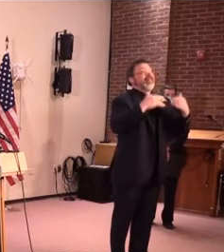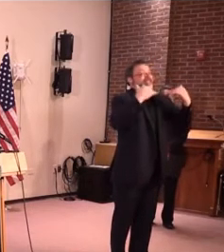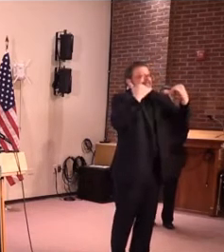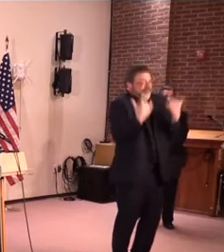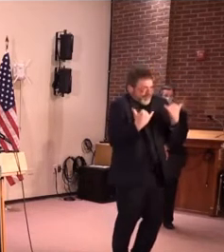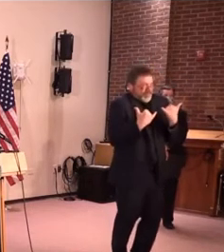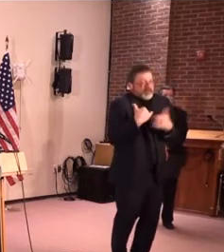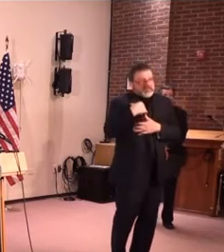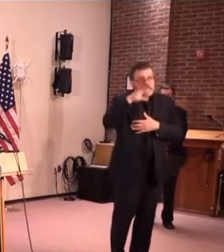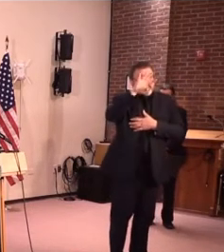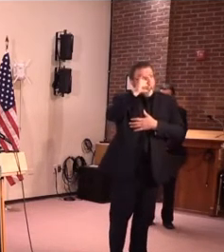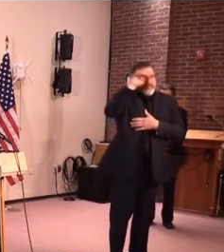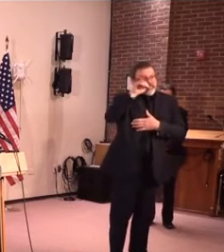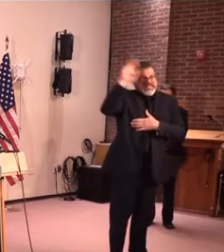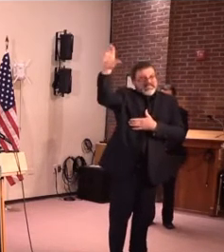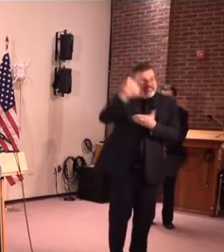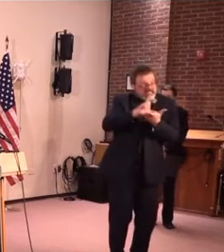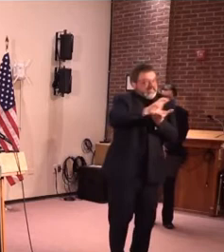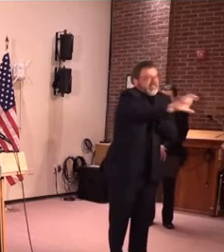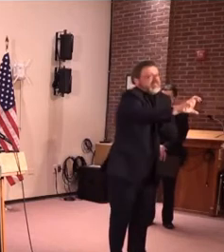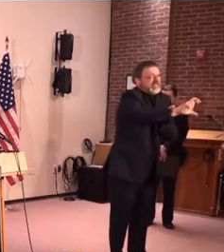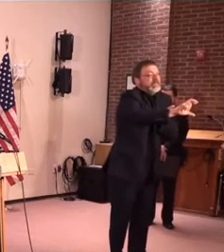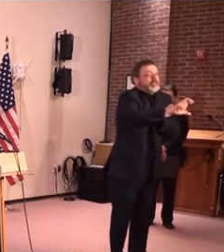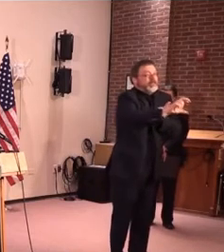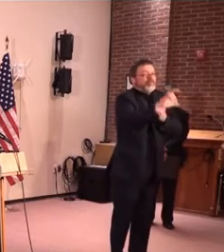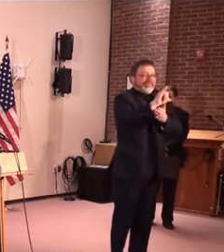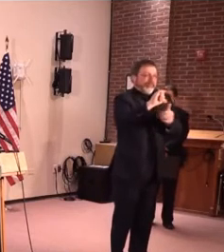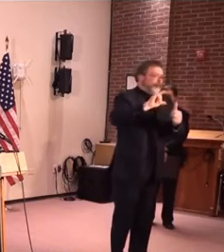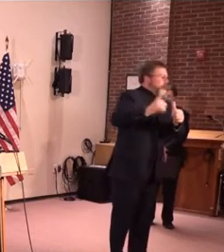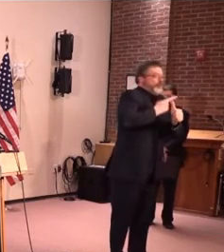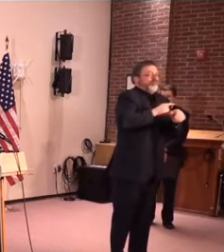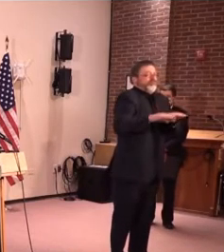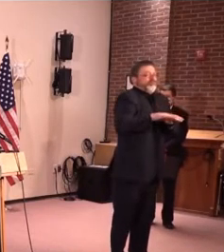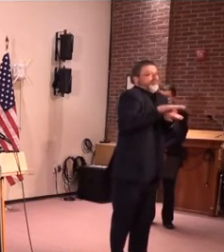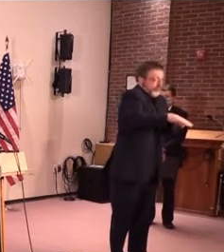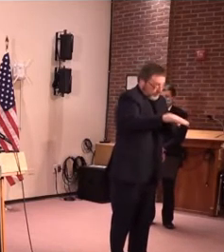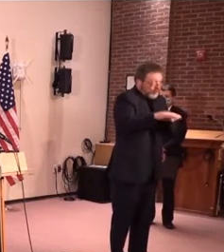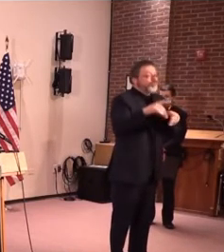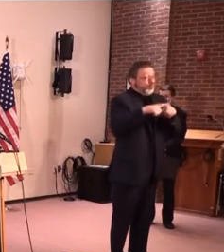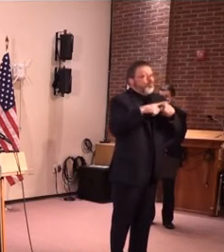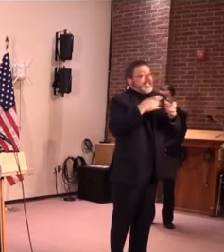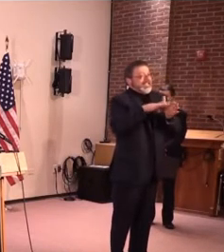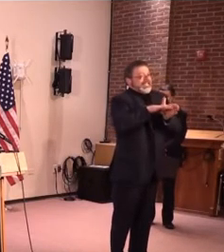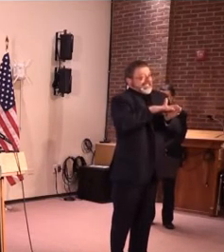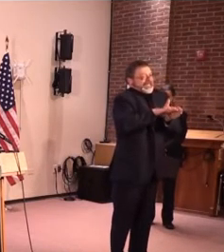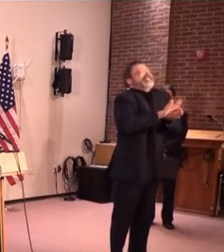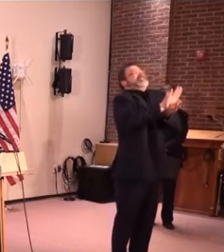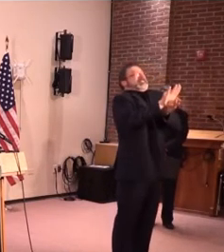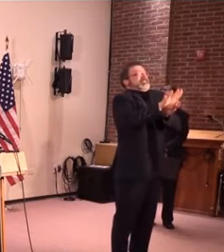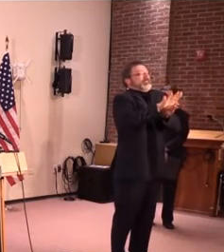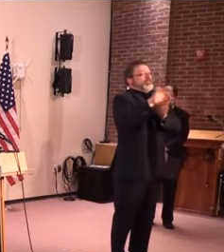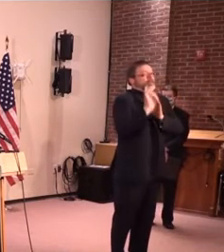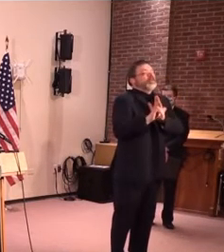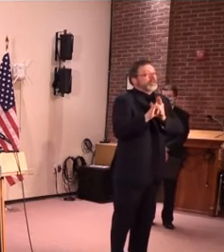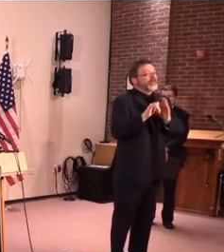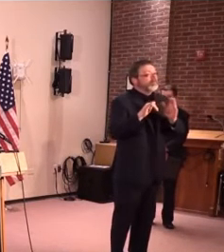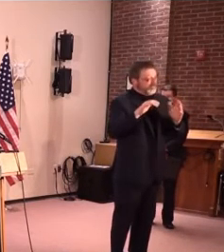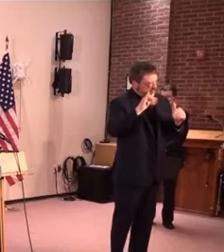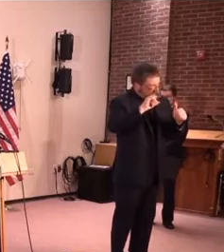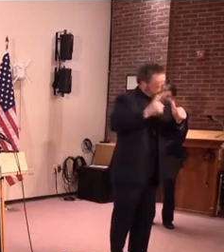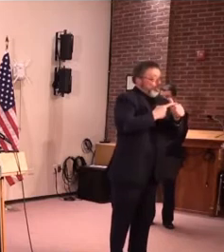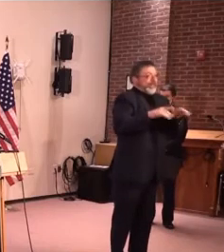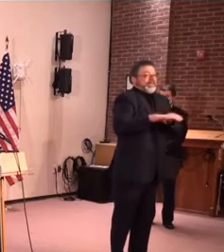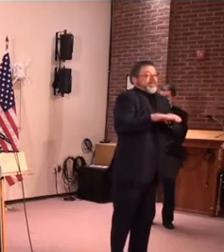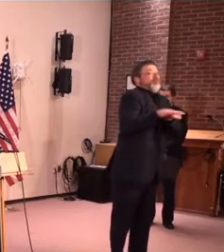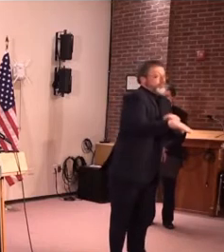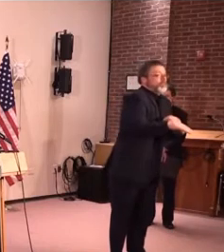The storm is not over, but this is our first collective step towards repairing economic bridges and